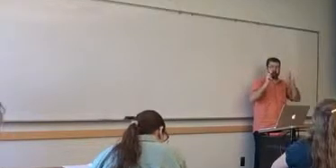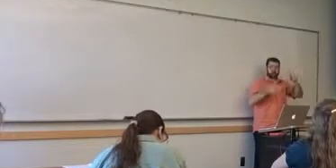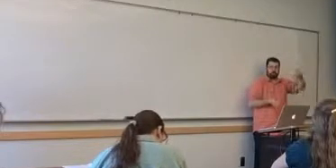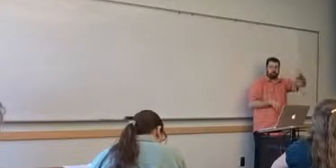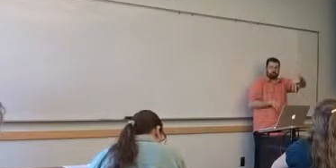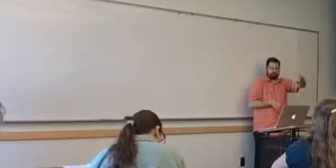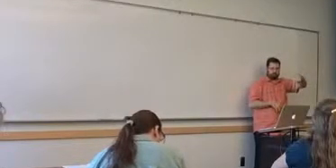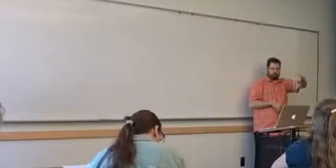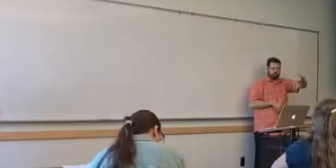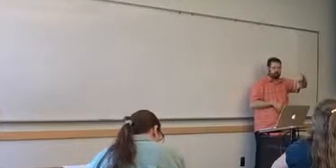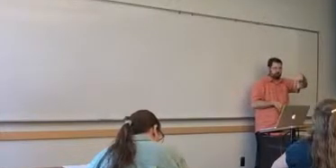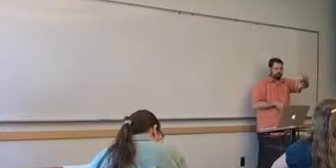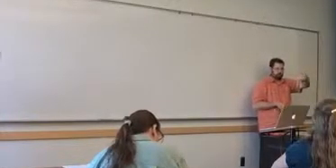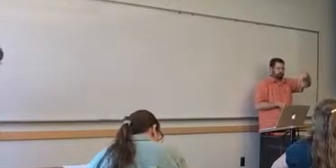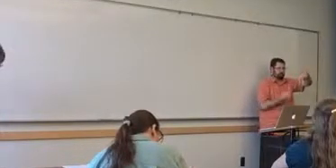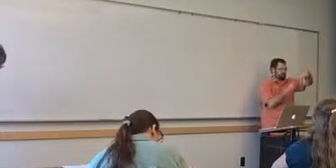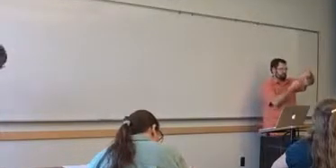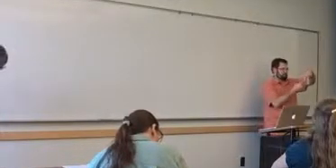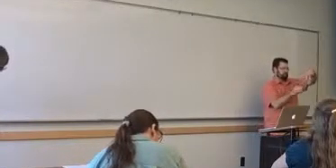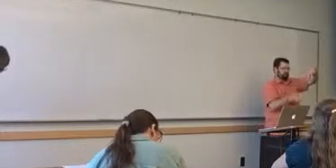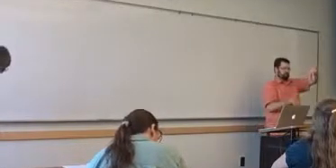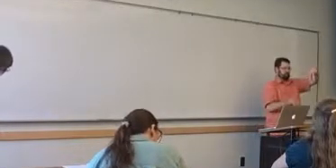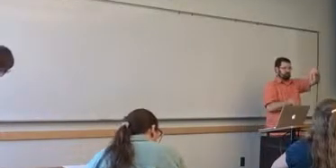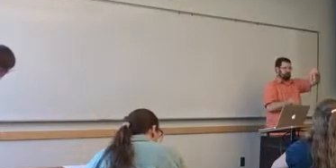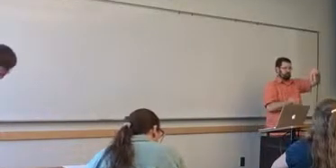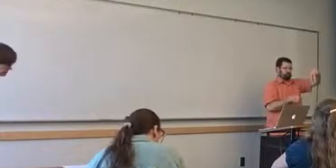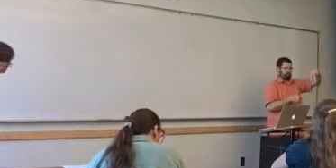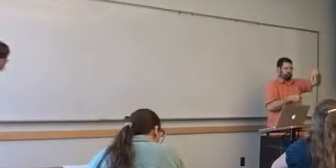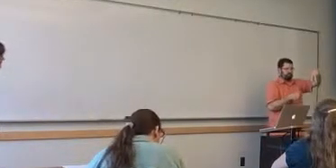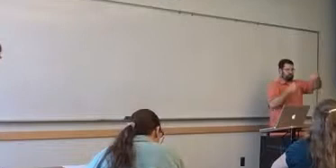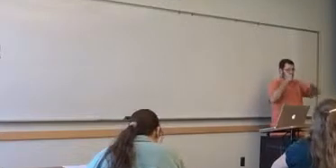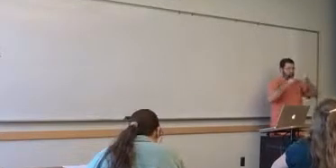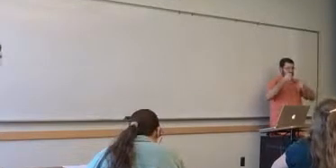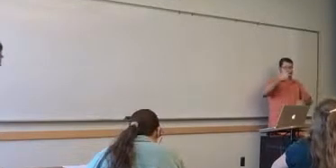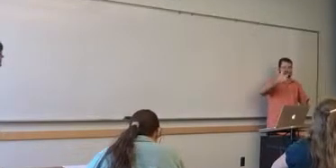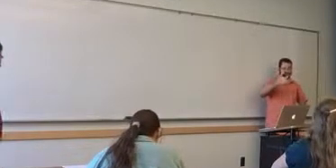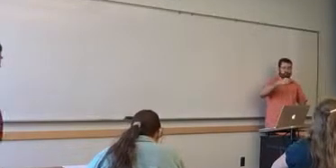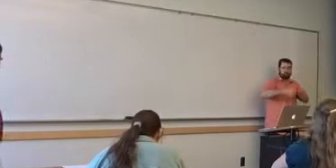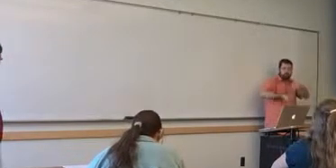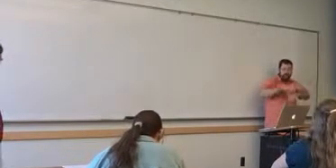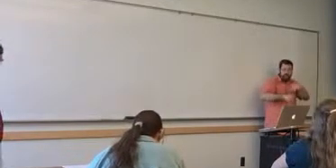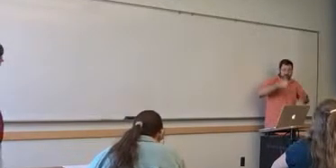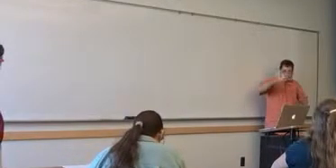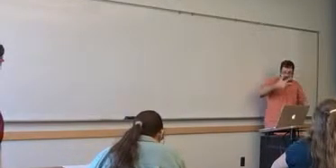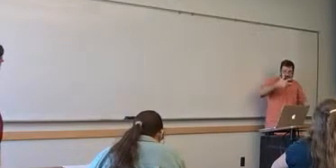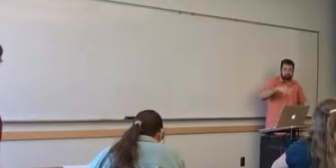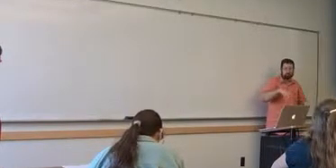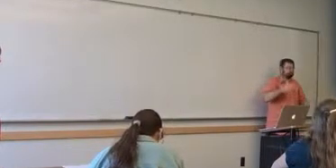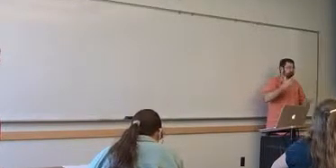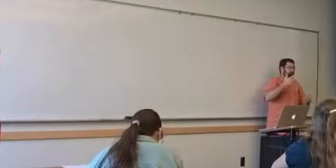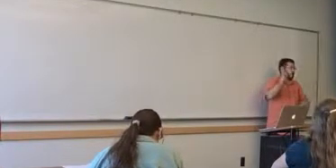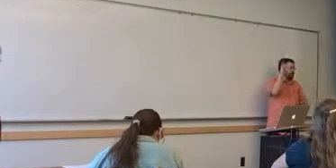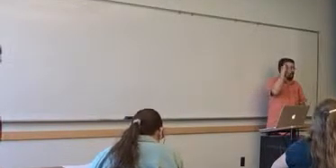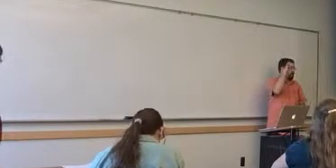represent a car by putting your handshape up like this. You can represent a person like this. Looks like they're standing there. But this could also